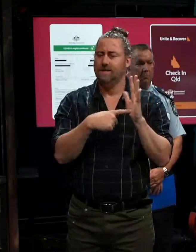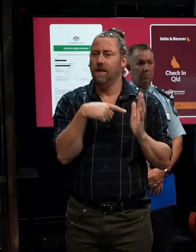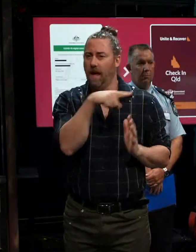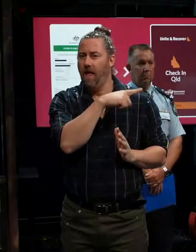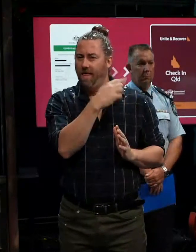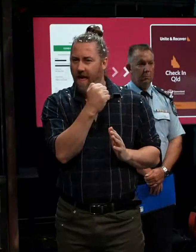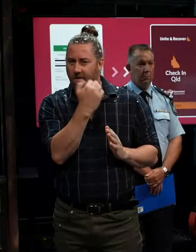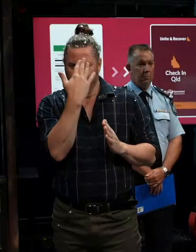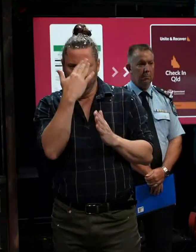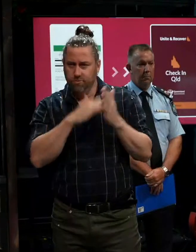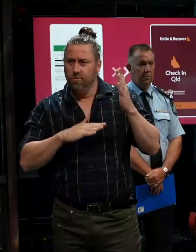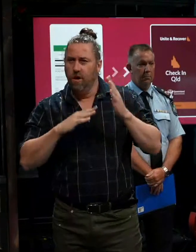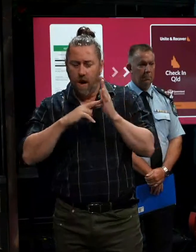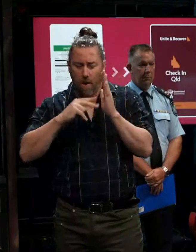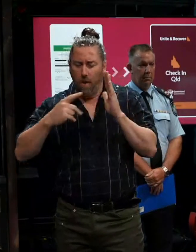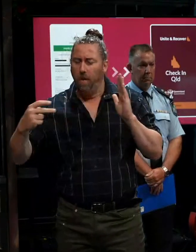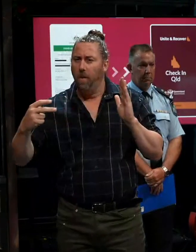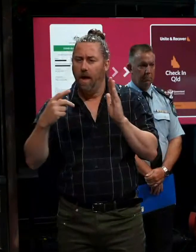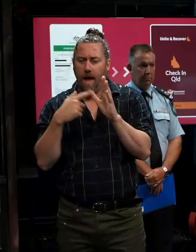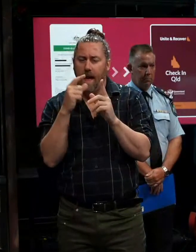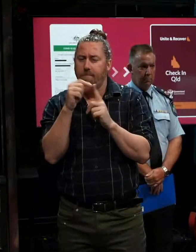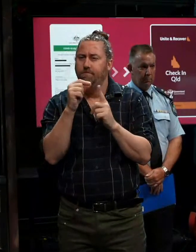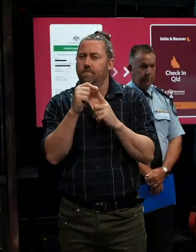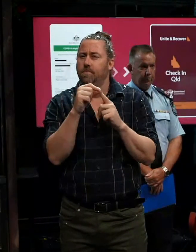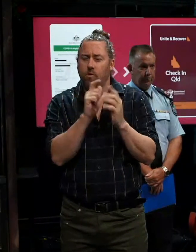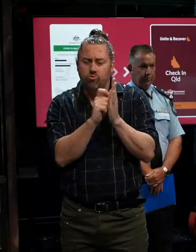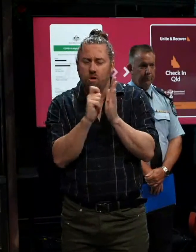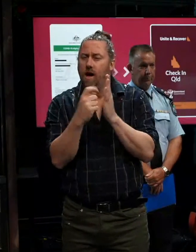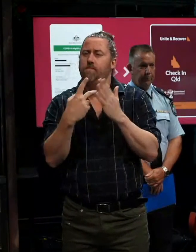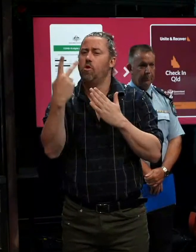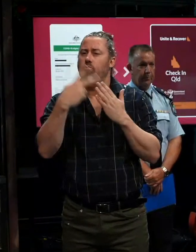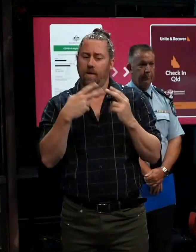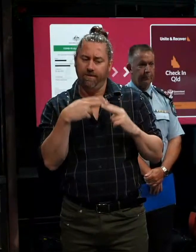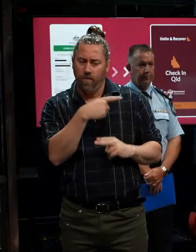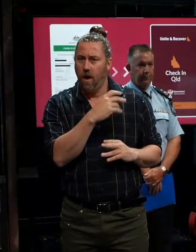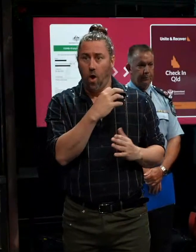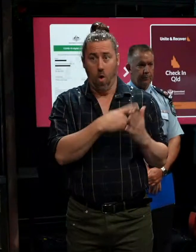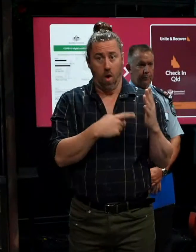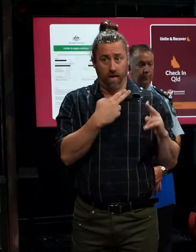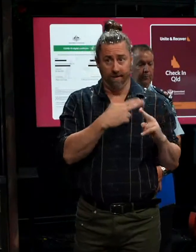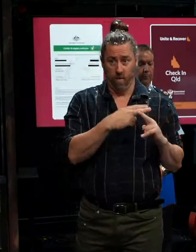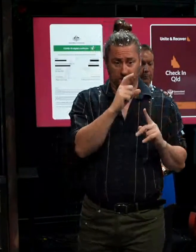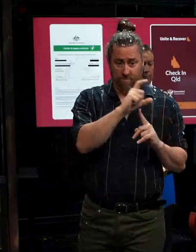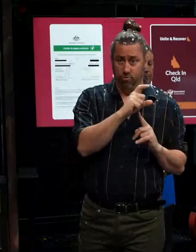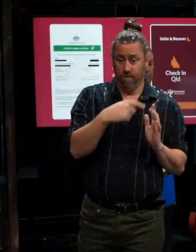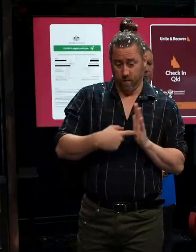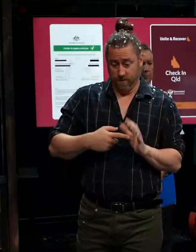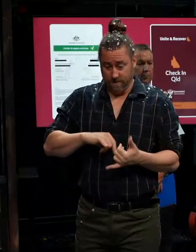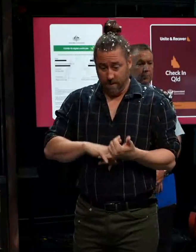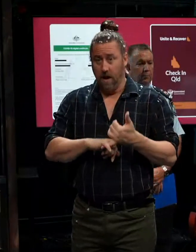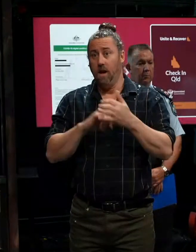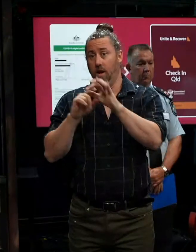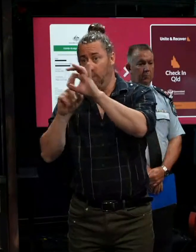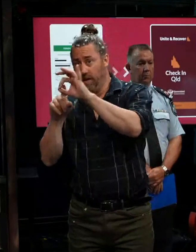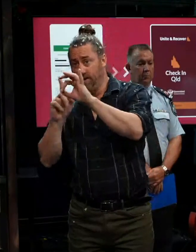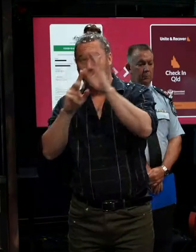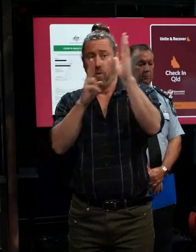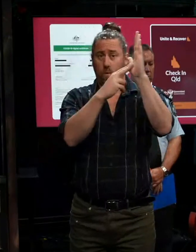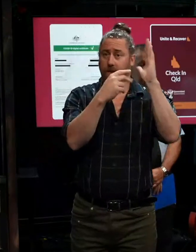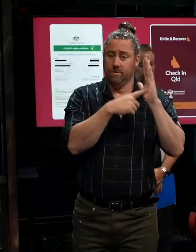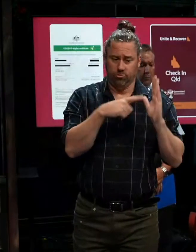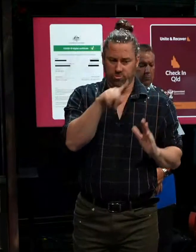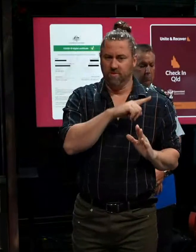check-in app design for not just their own state, but for Tasmania and for Queensland and for Northern